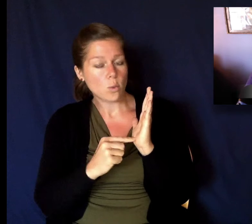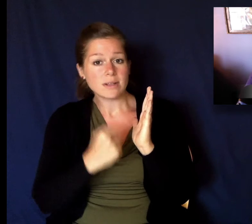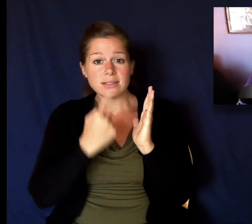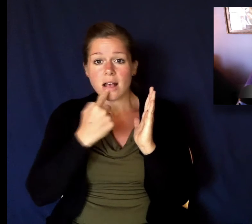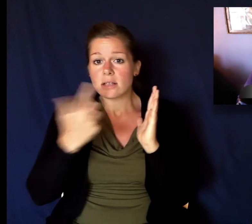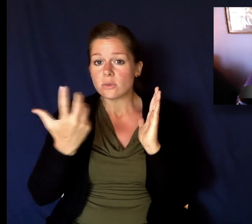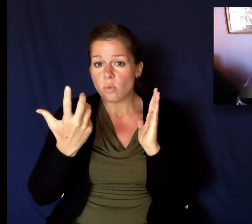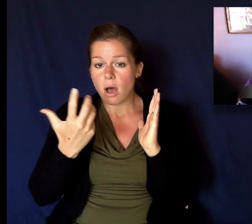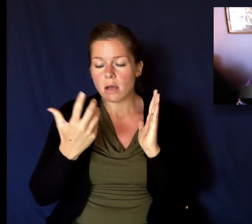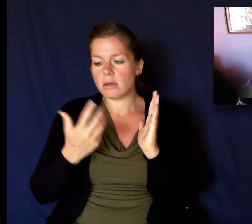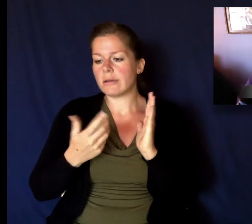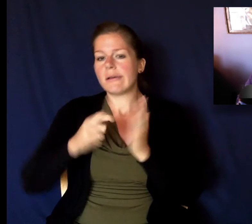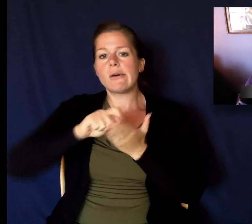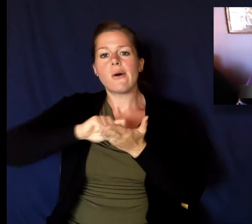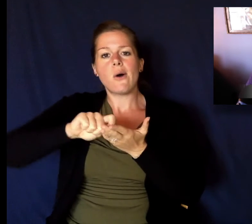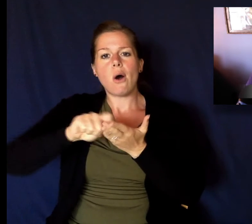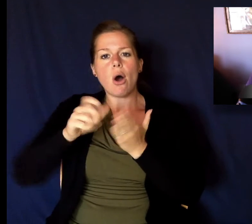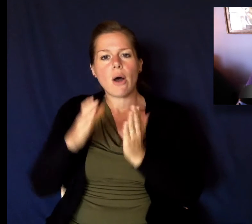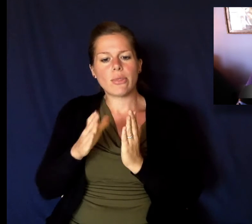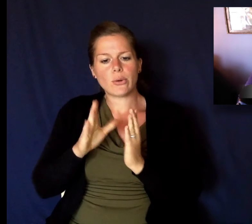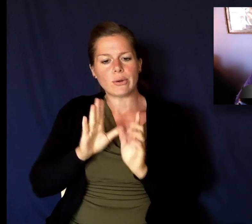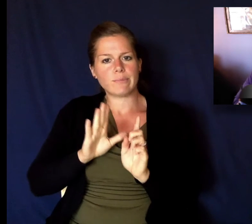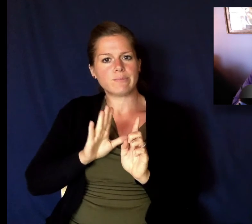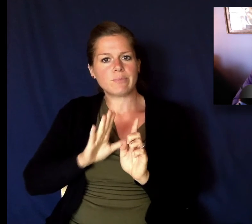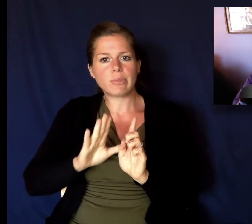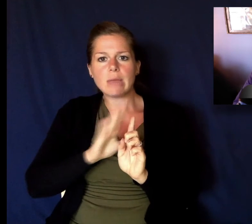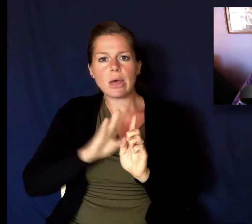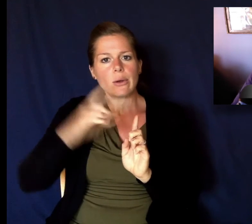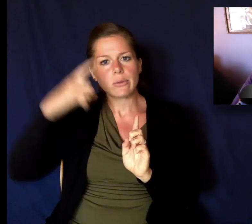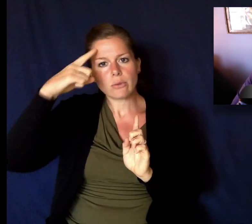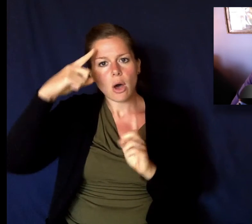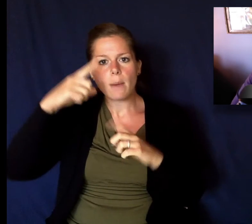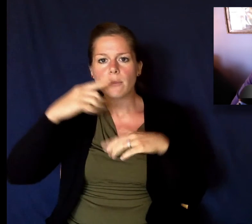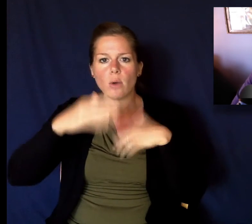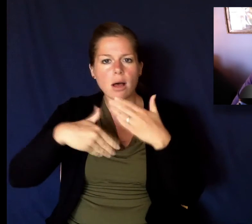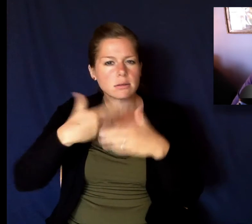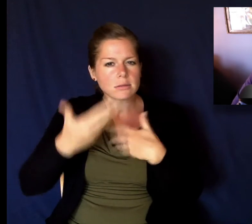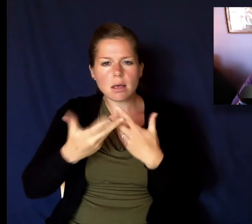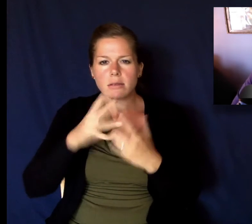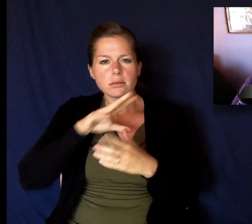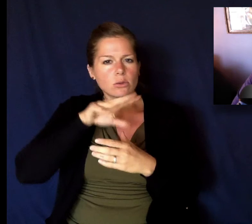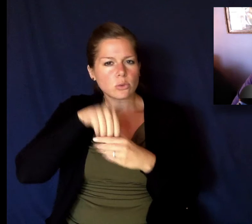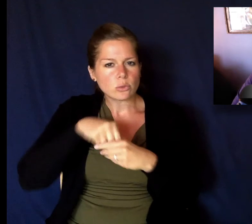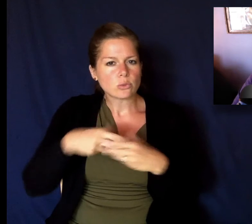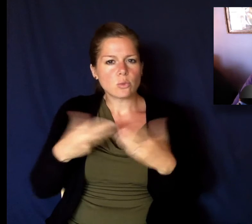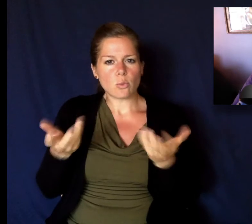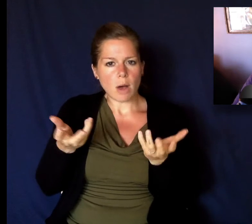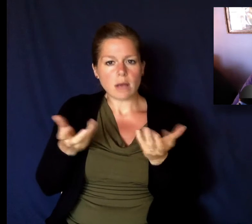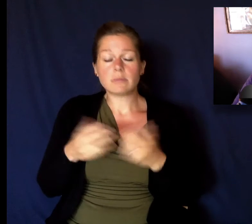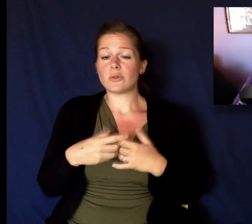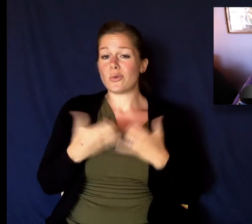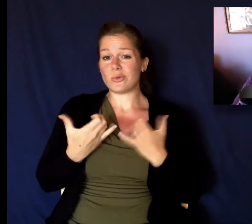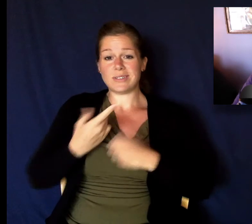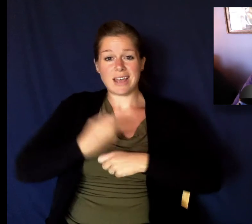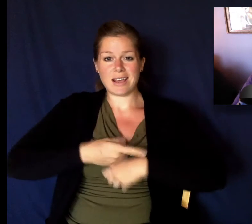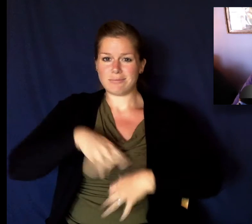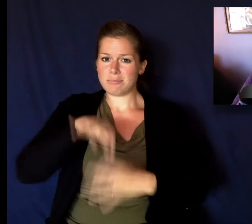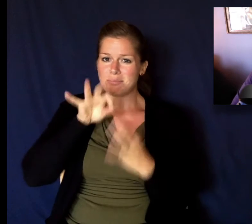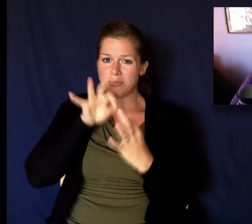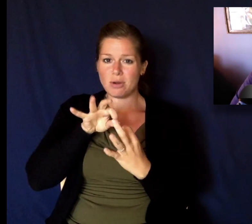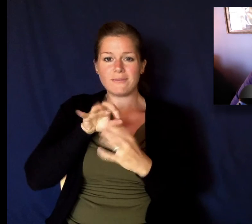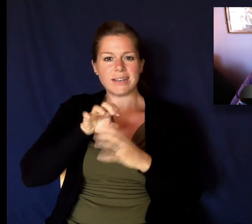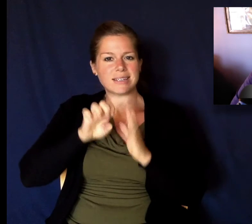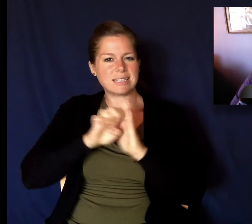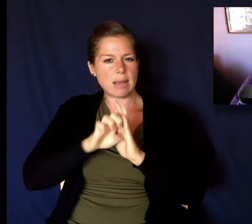thought from the author? And today I think we have an example of that. So as we begin Luke